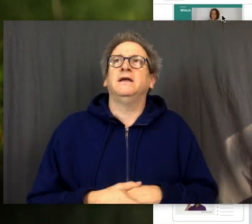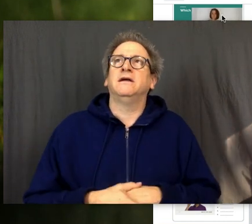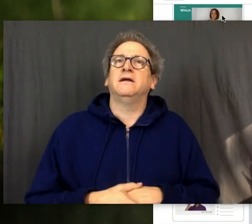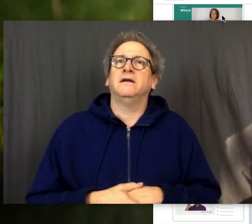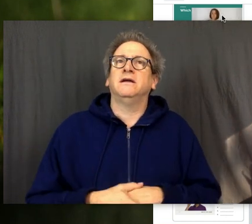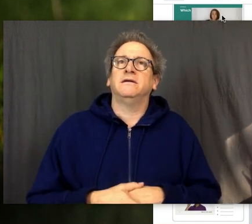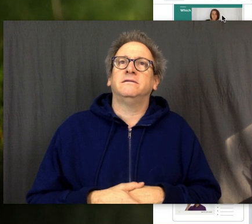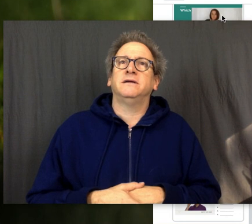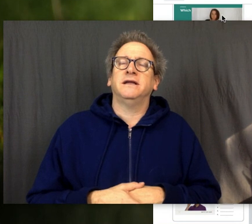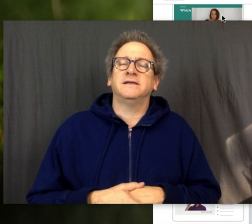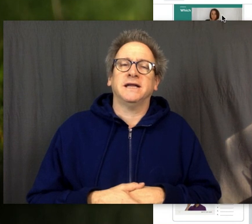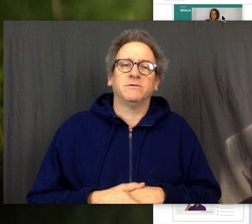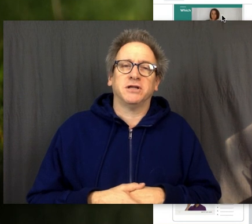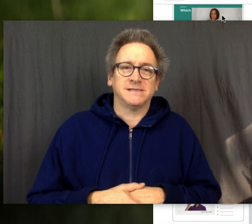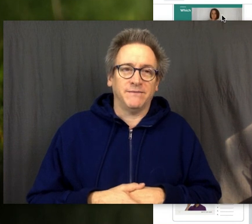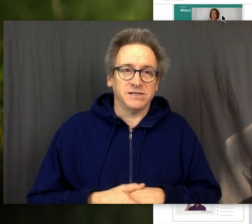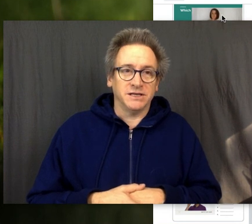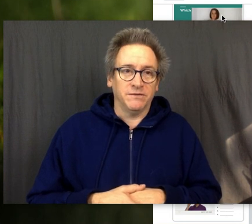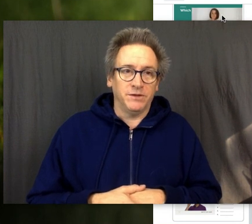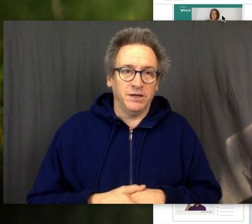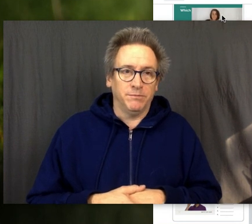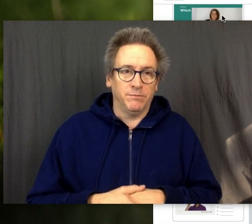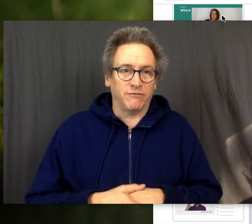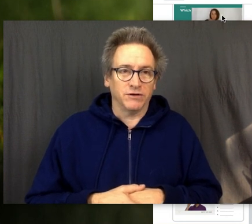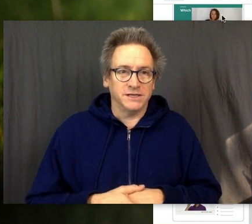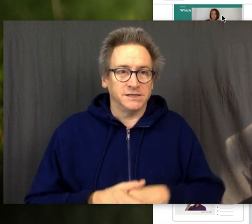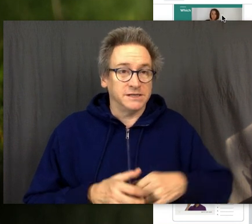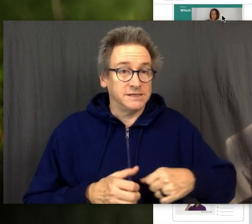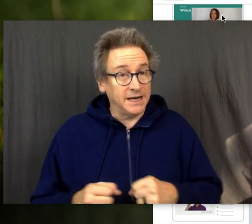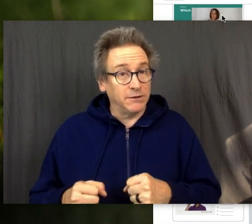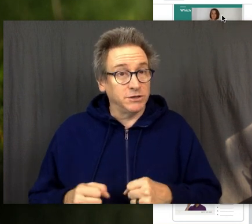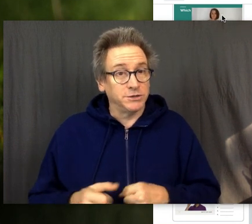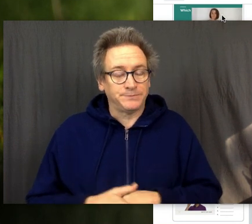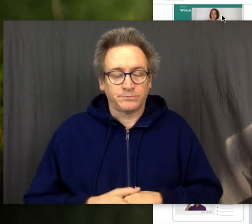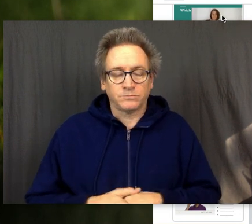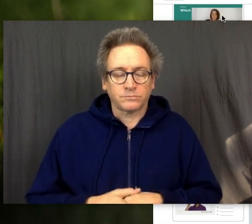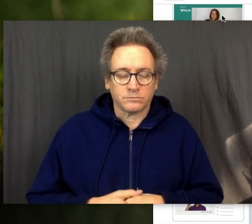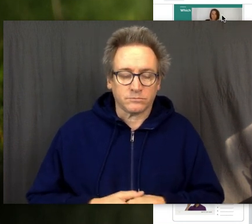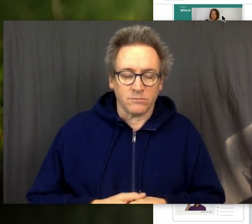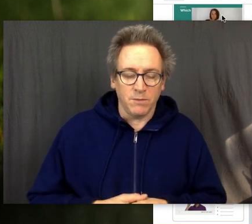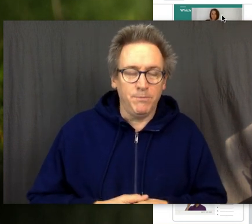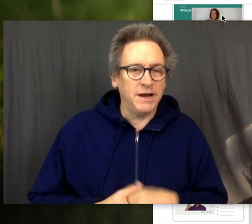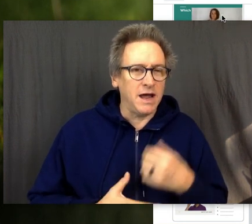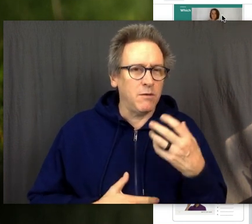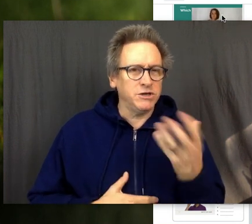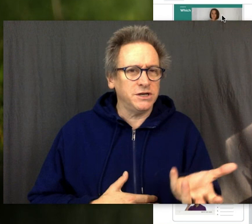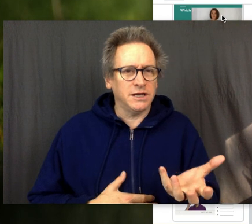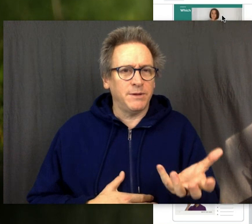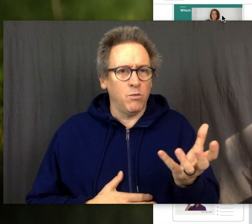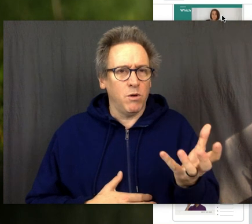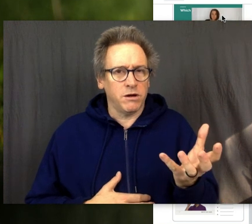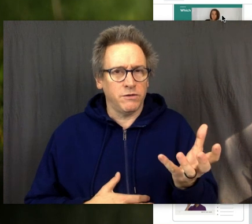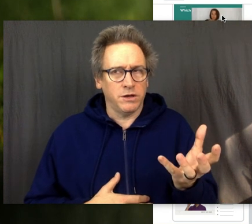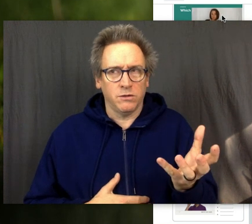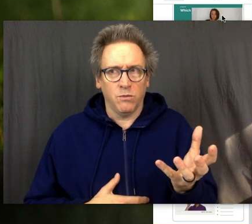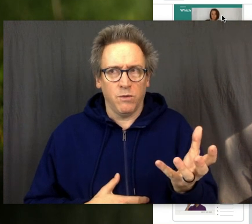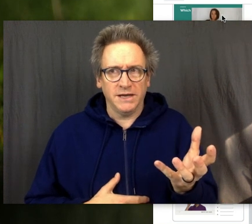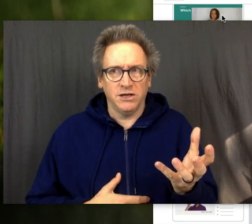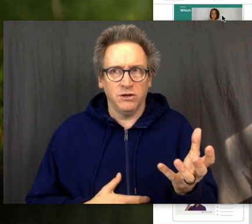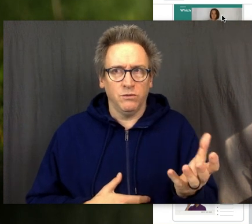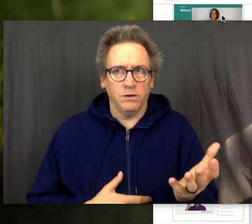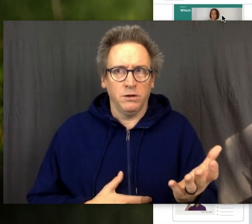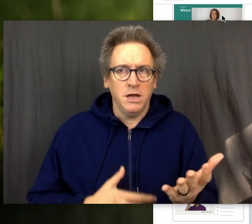really, in a sign language class, obviously the preference is sign language. But I want you to think about what are the